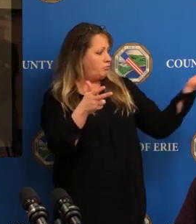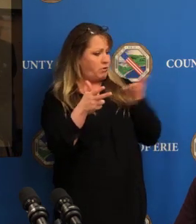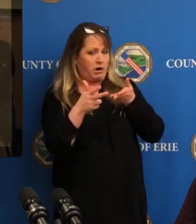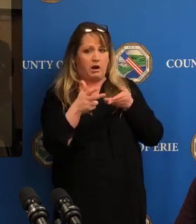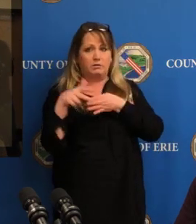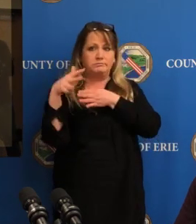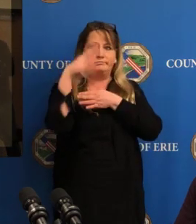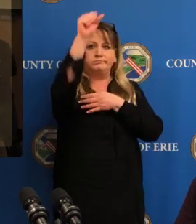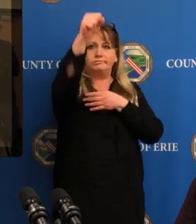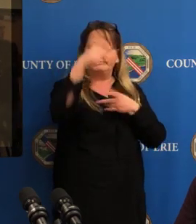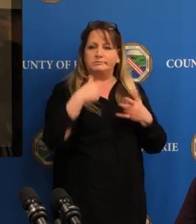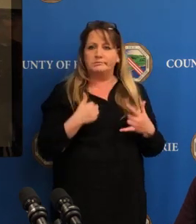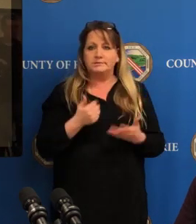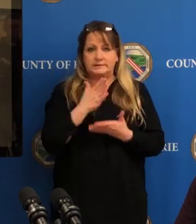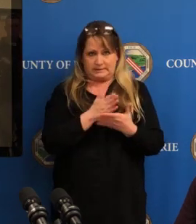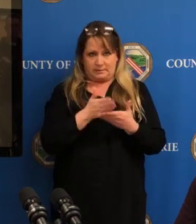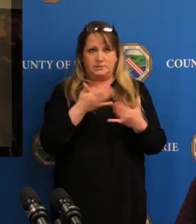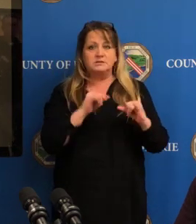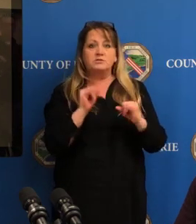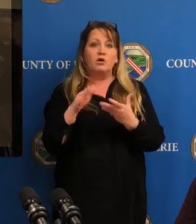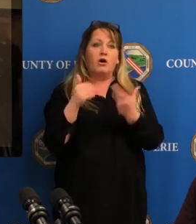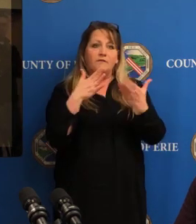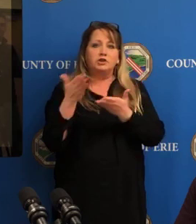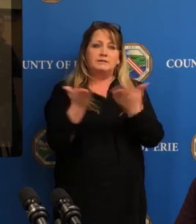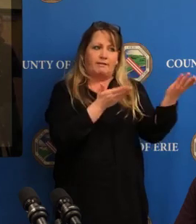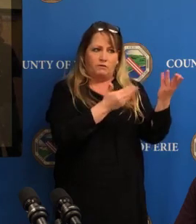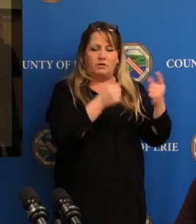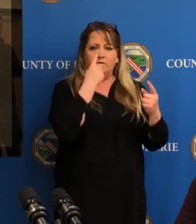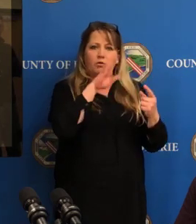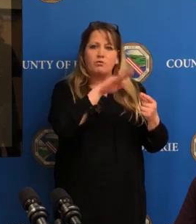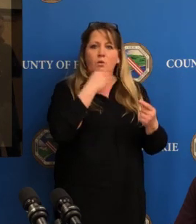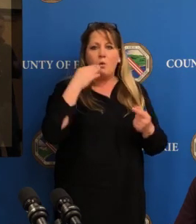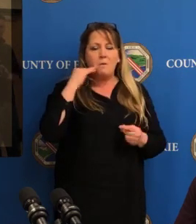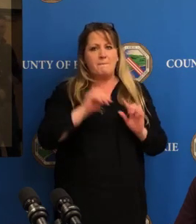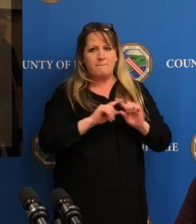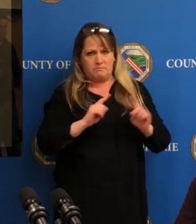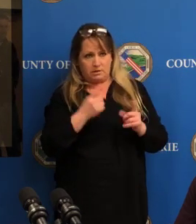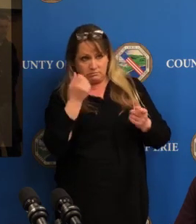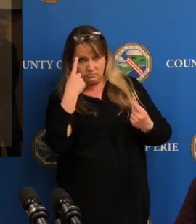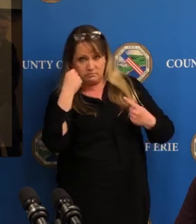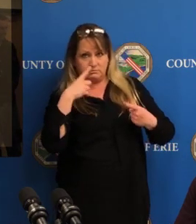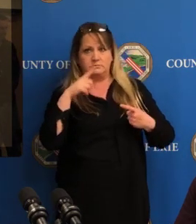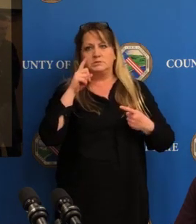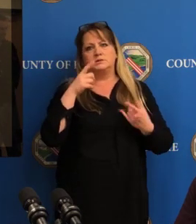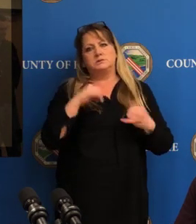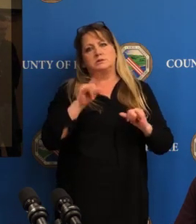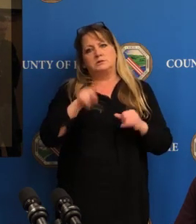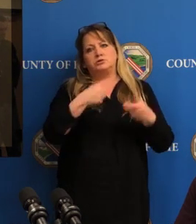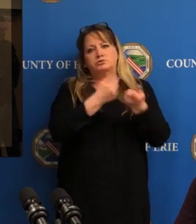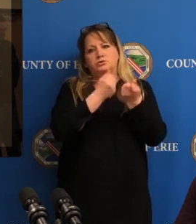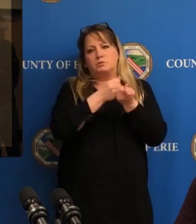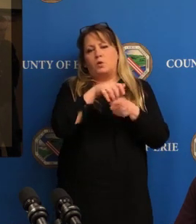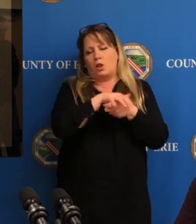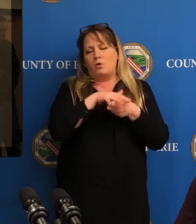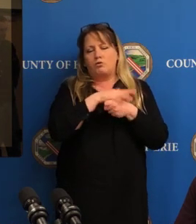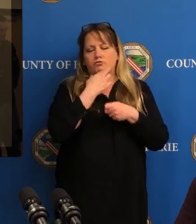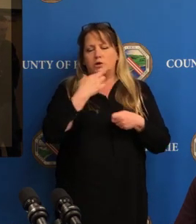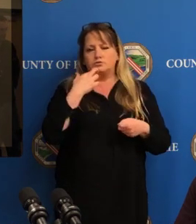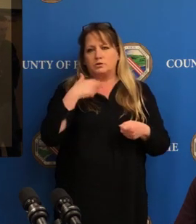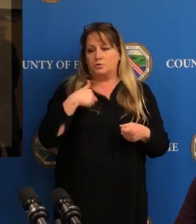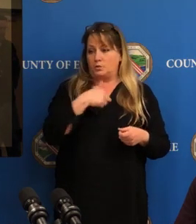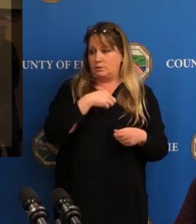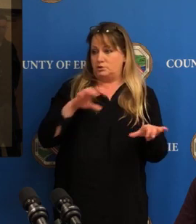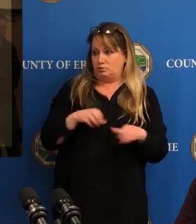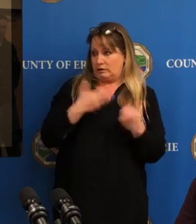still offering delivery, but we want folks to understand that we need to continue to patronize and support our local restaurants. We've been doing it